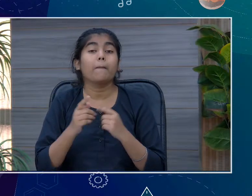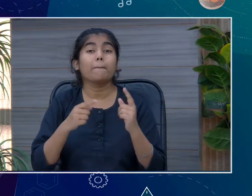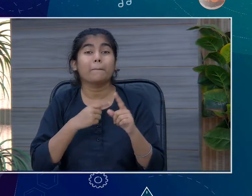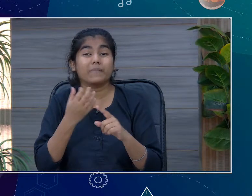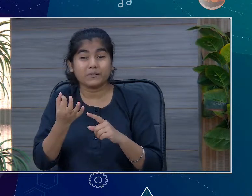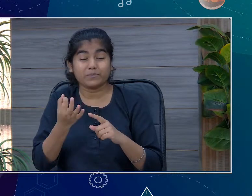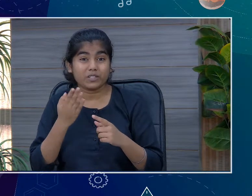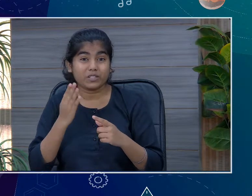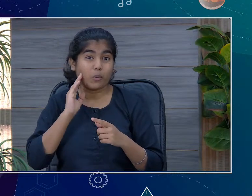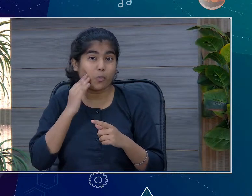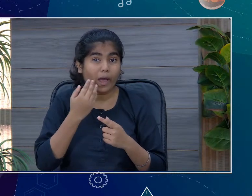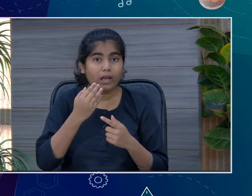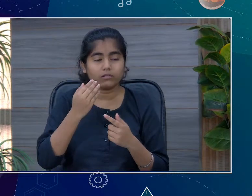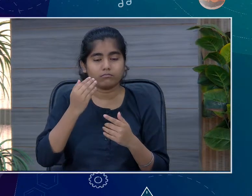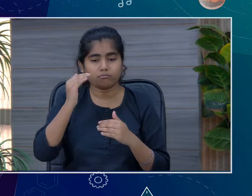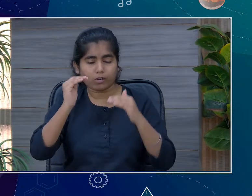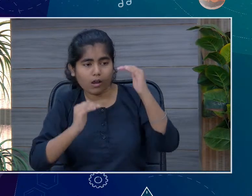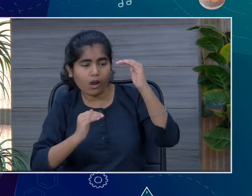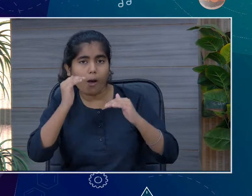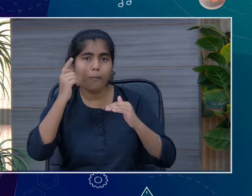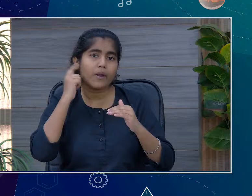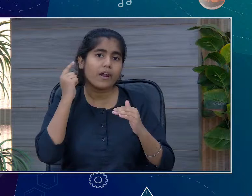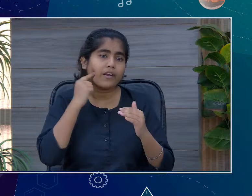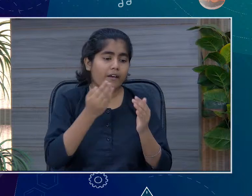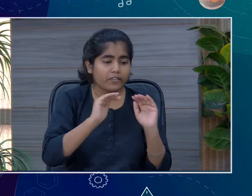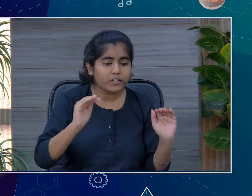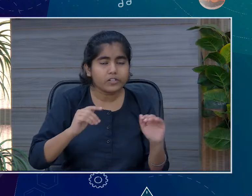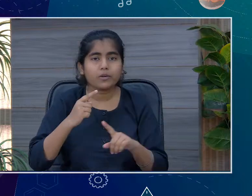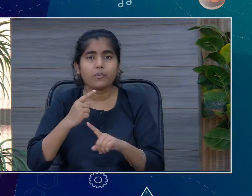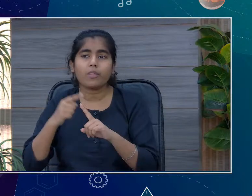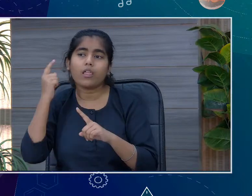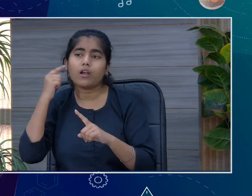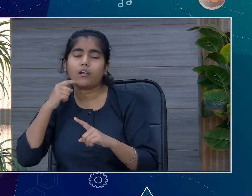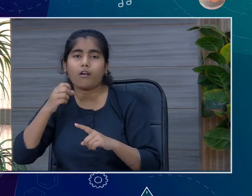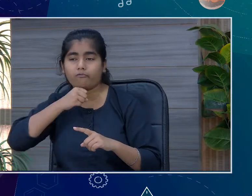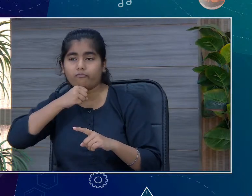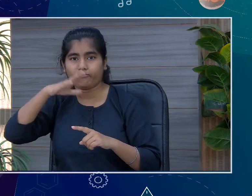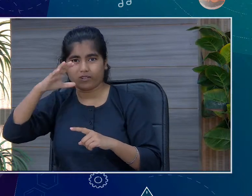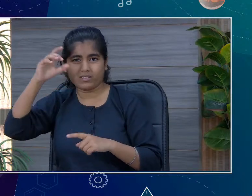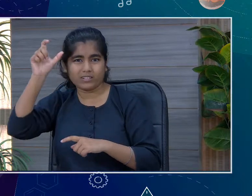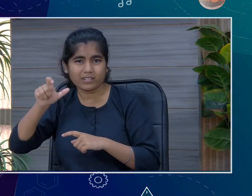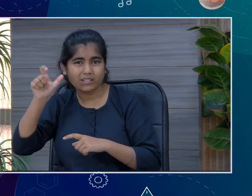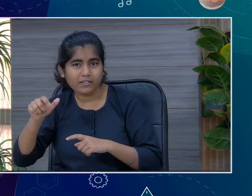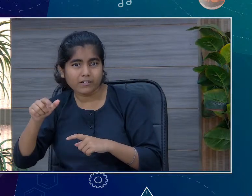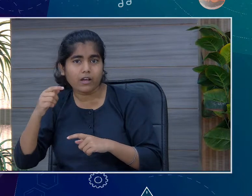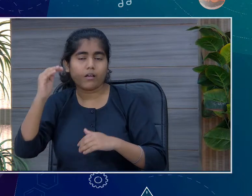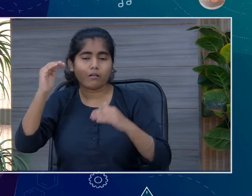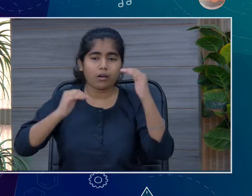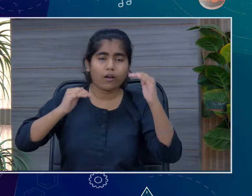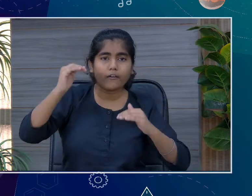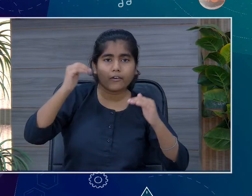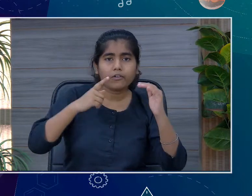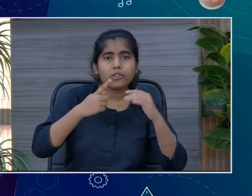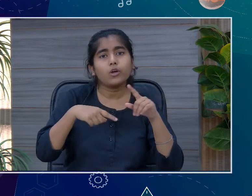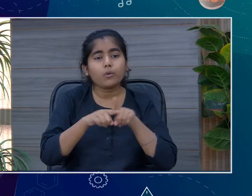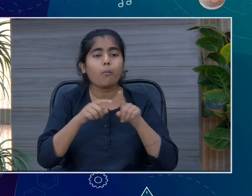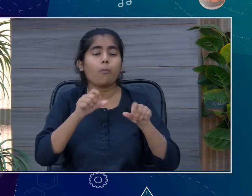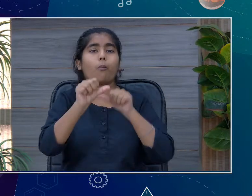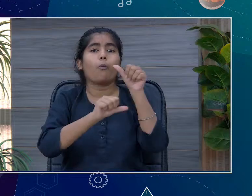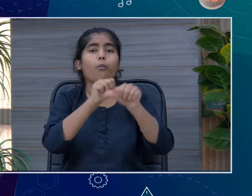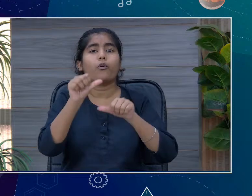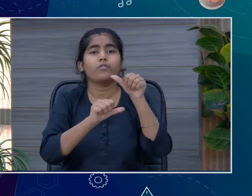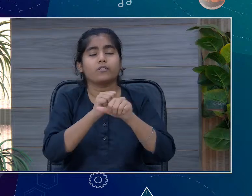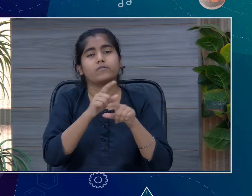but when we compare deaf children of deaf adults, they have access to sign language and they will go through the similar process of acquisition